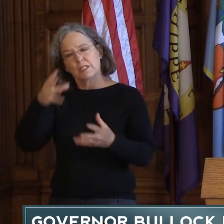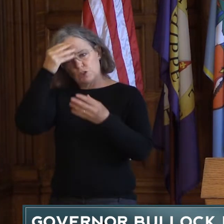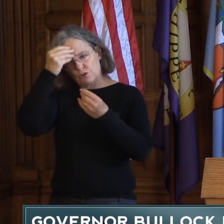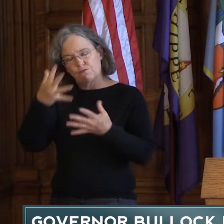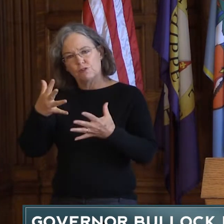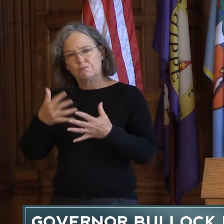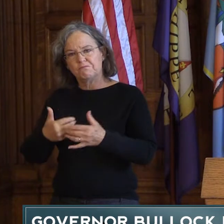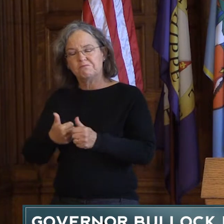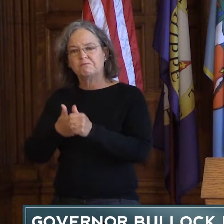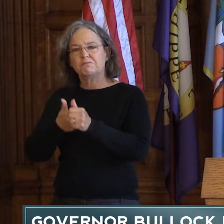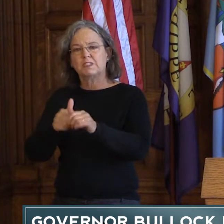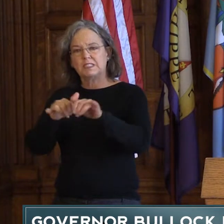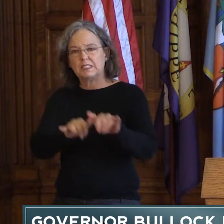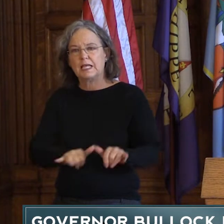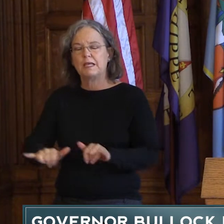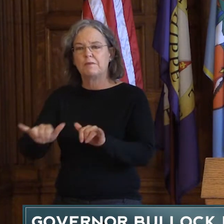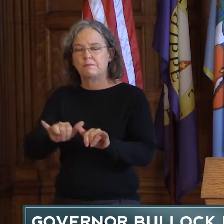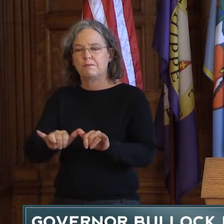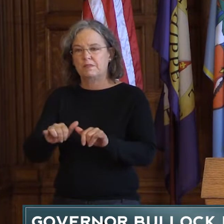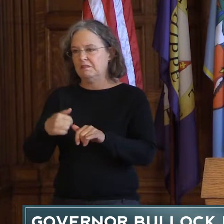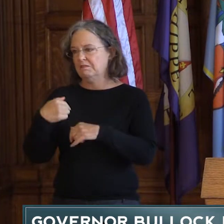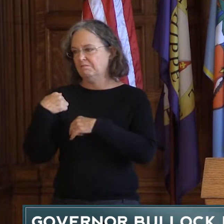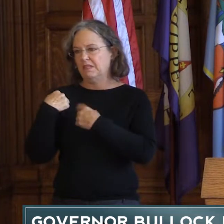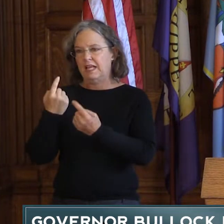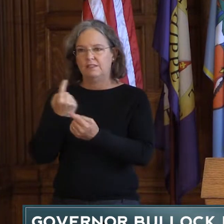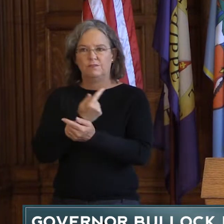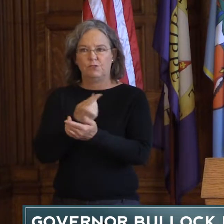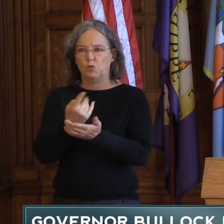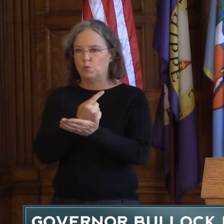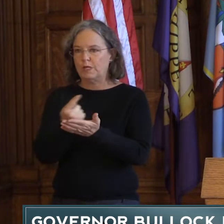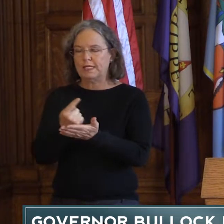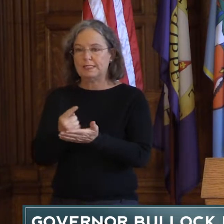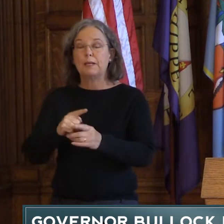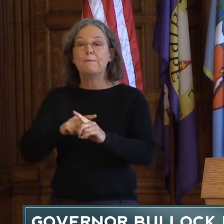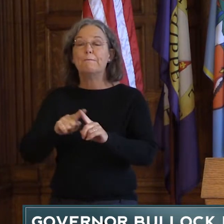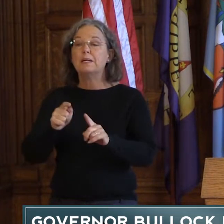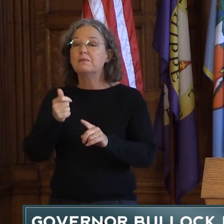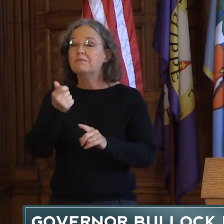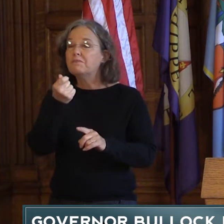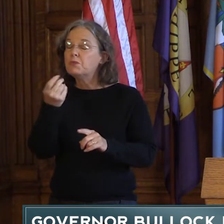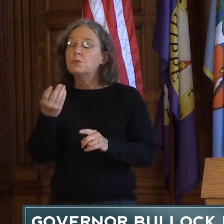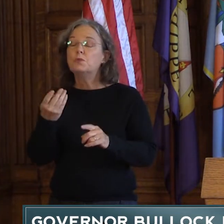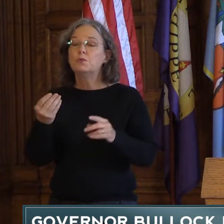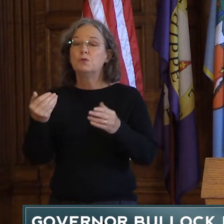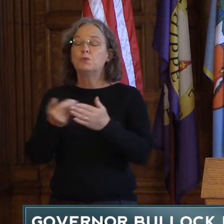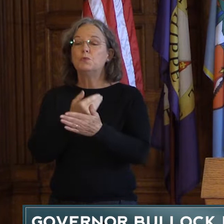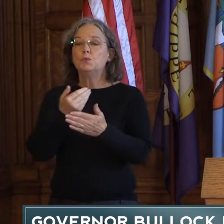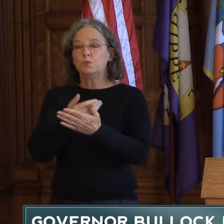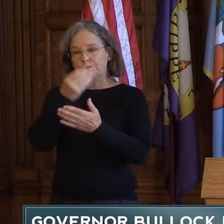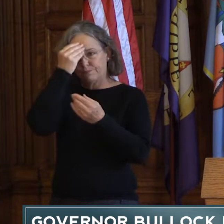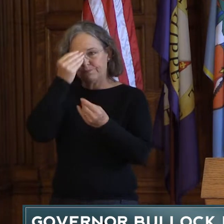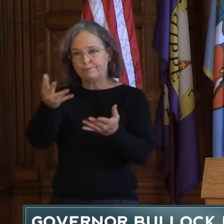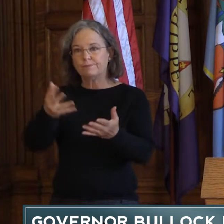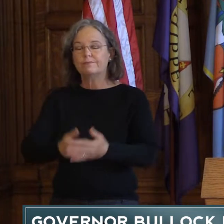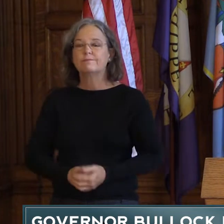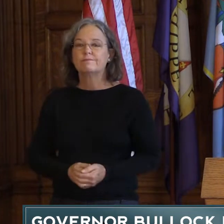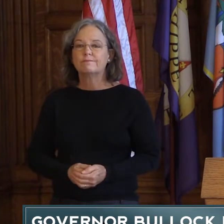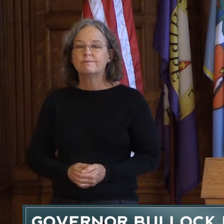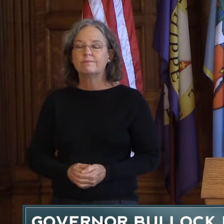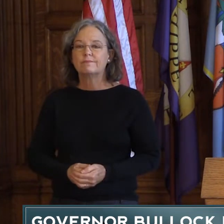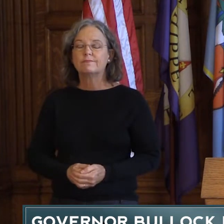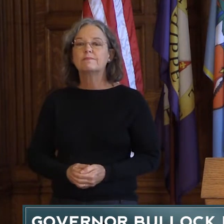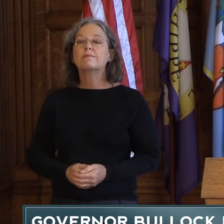we've shared over the last few weeks, but there's a few new things that I want to highlight. The